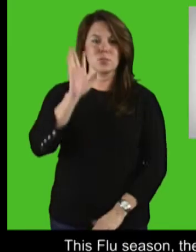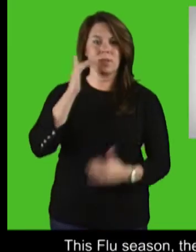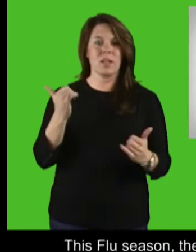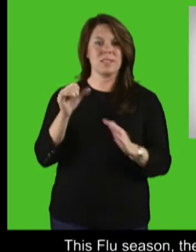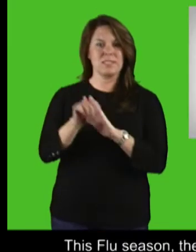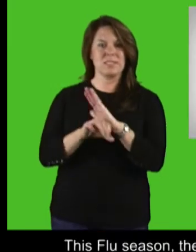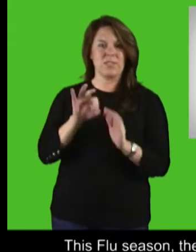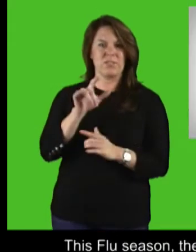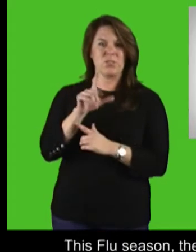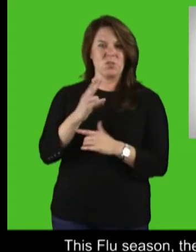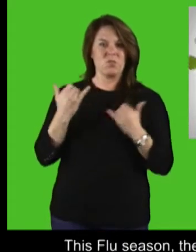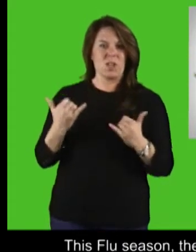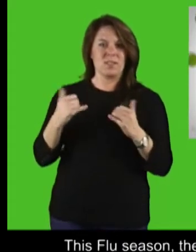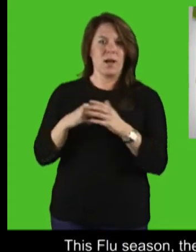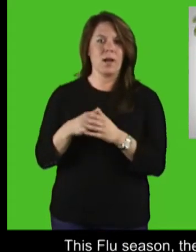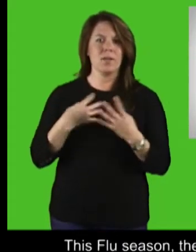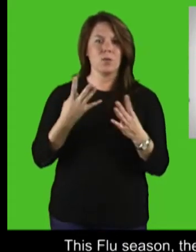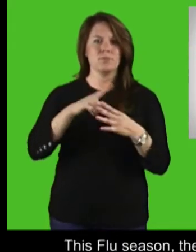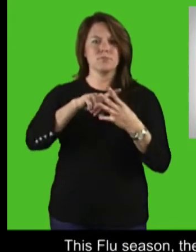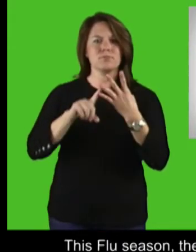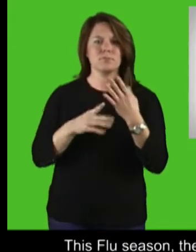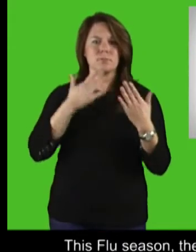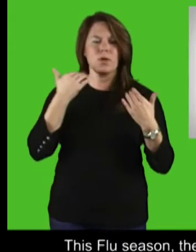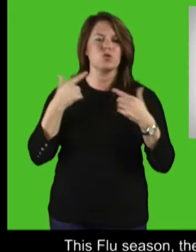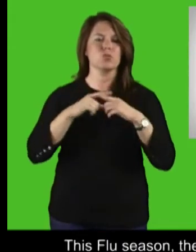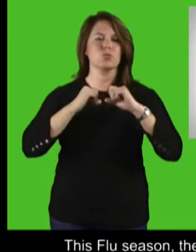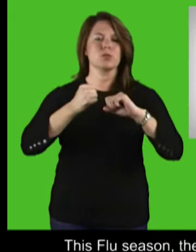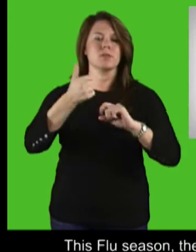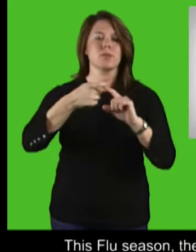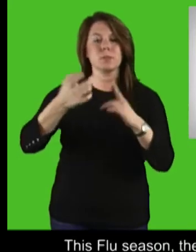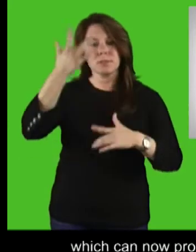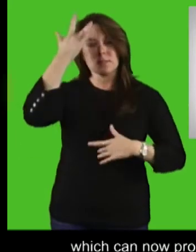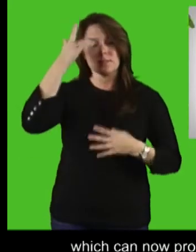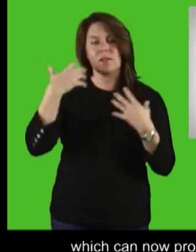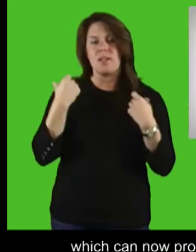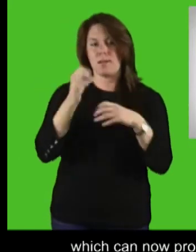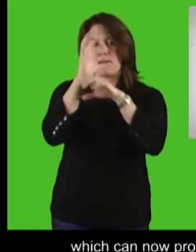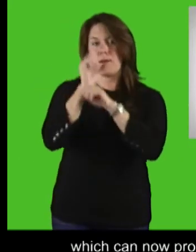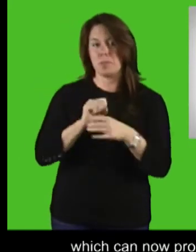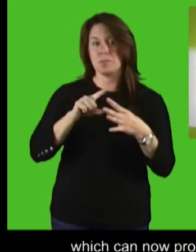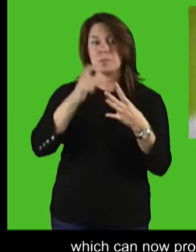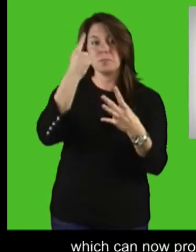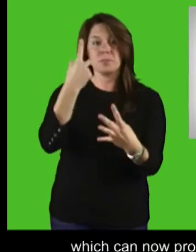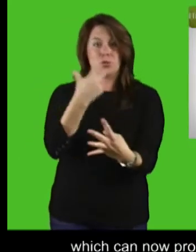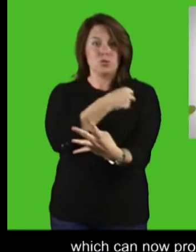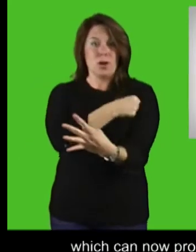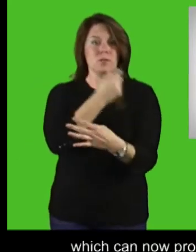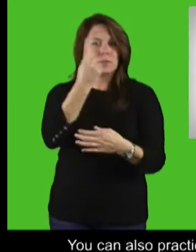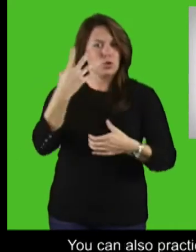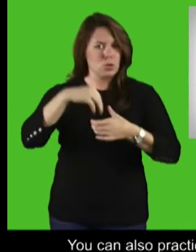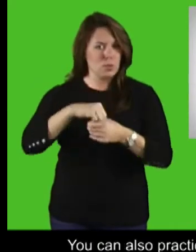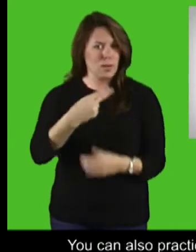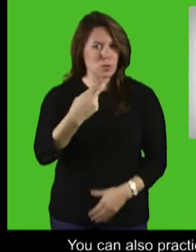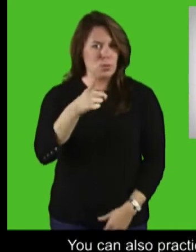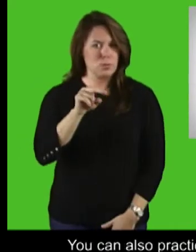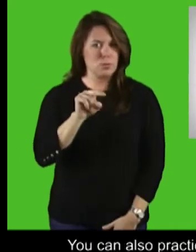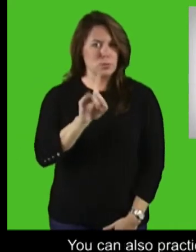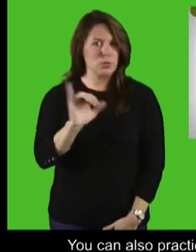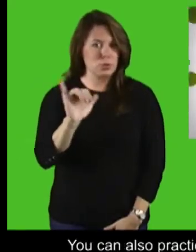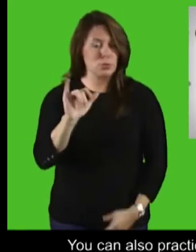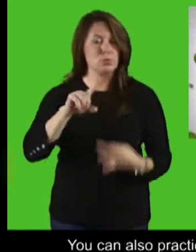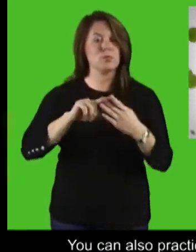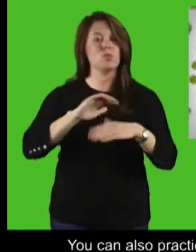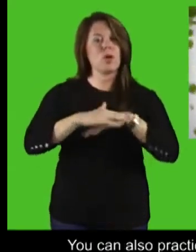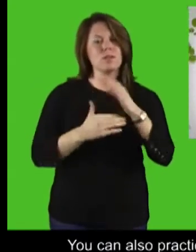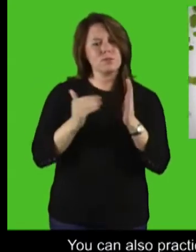This flu season, the best way to defend yourself is to get a seasonal flu shot, which can now protect you from H1N1. You can also practice